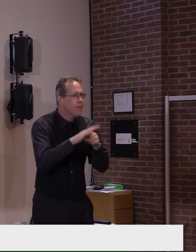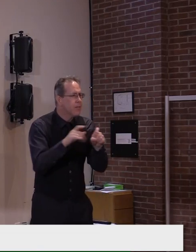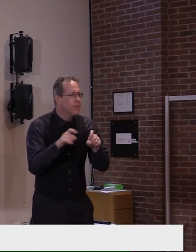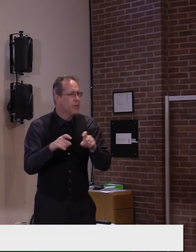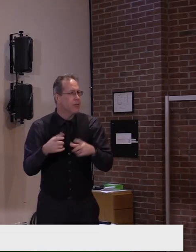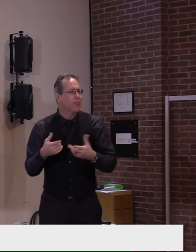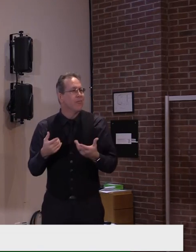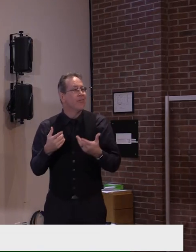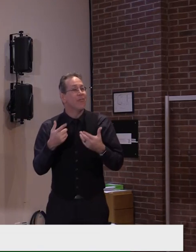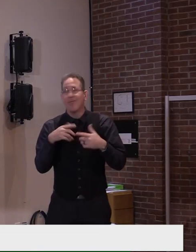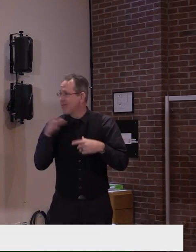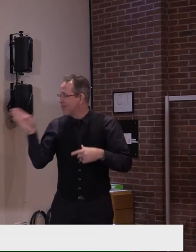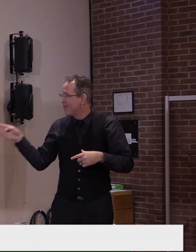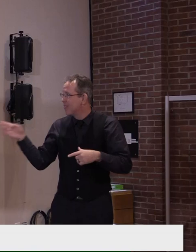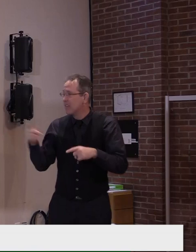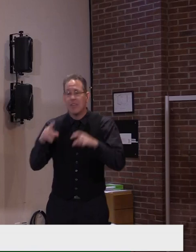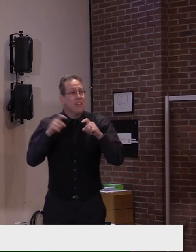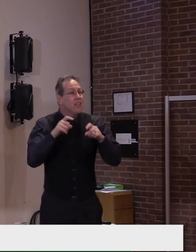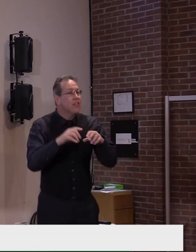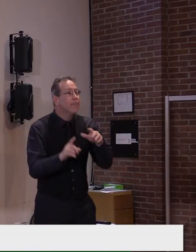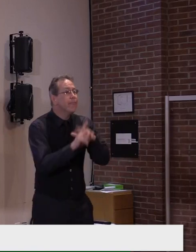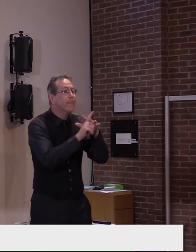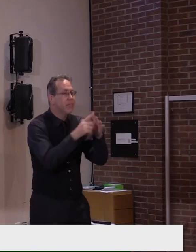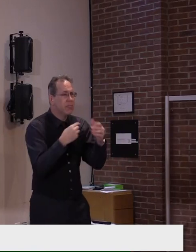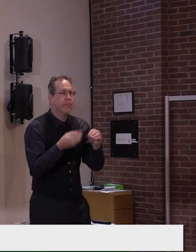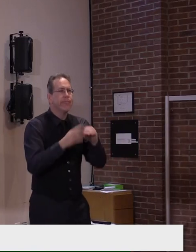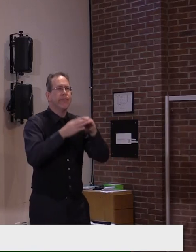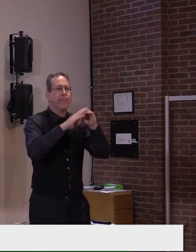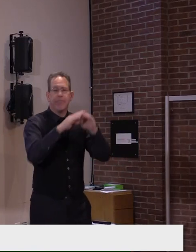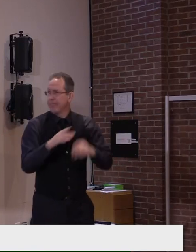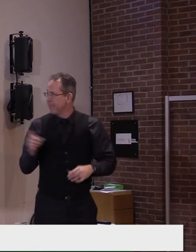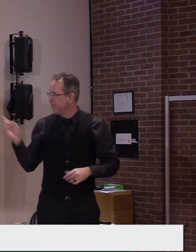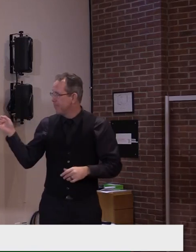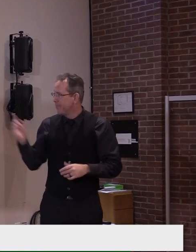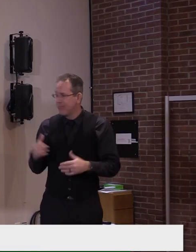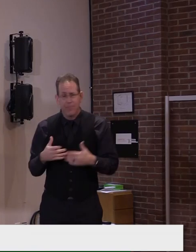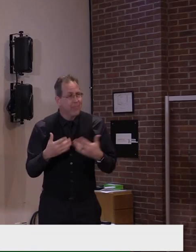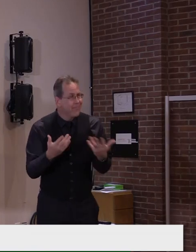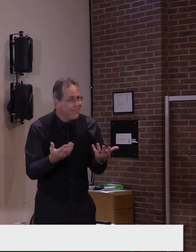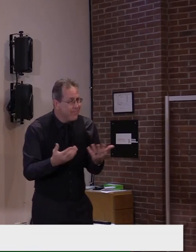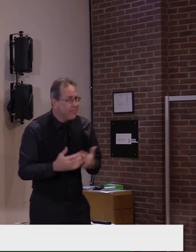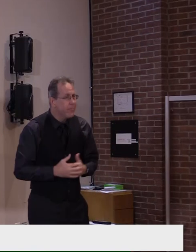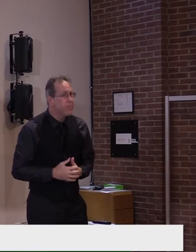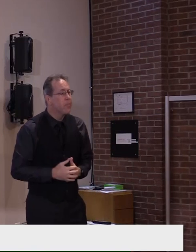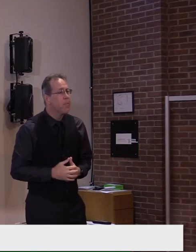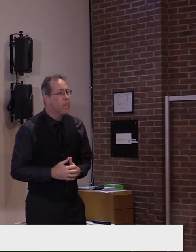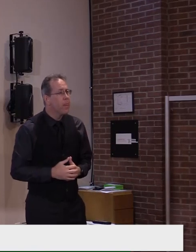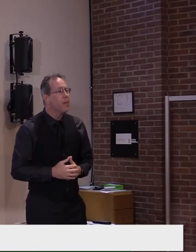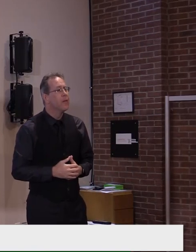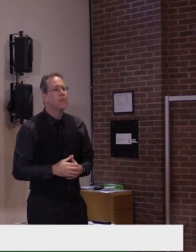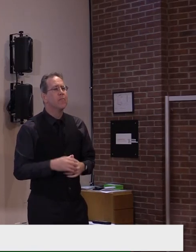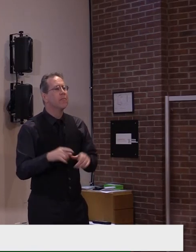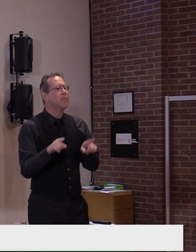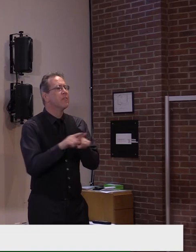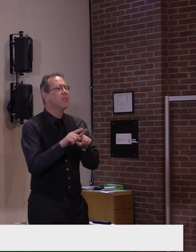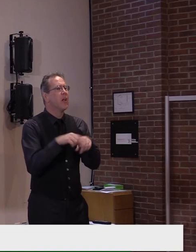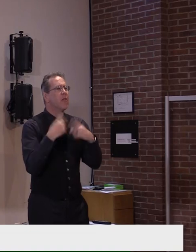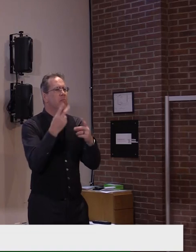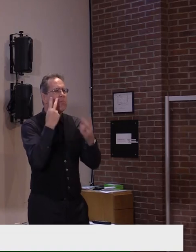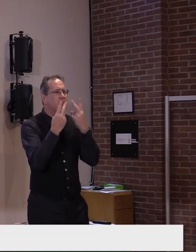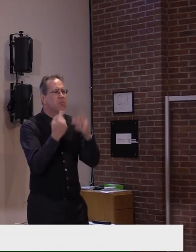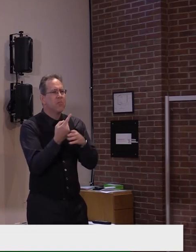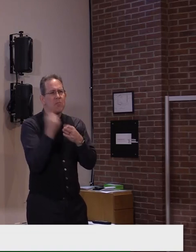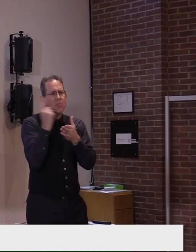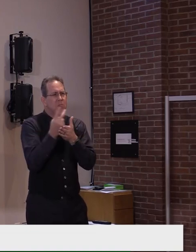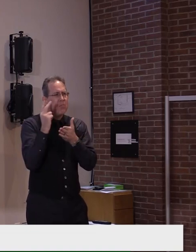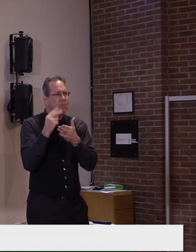over 5%. Represents a 25% increase over the last 7 days. This is a similar increase that we saw after Thanksgiving,